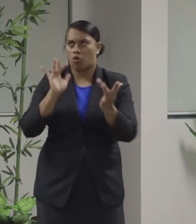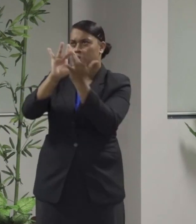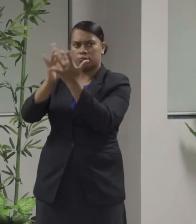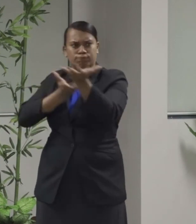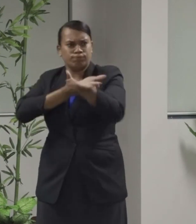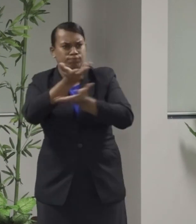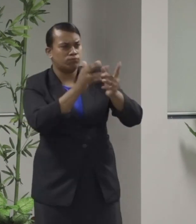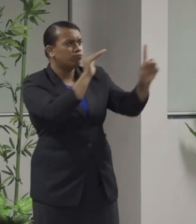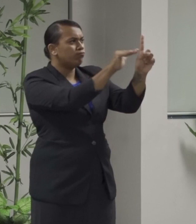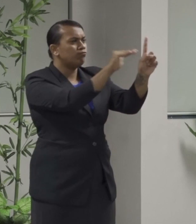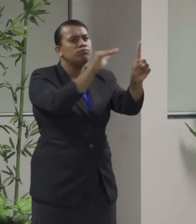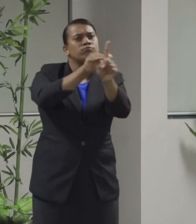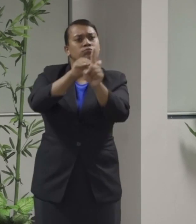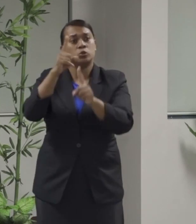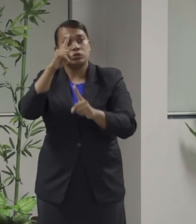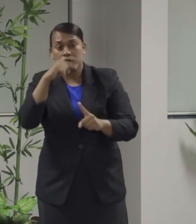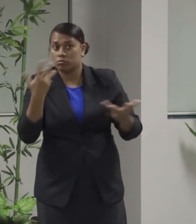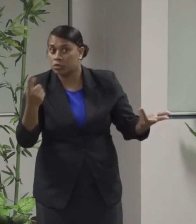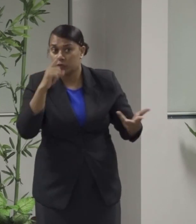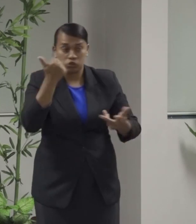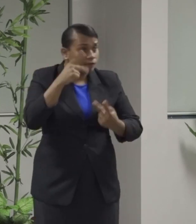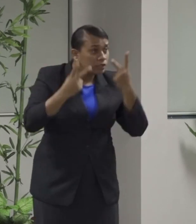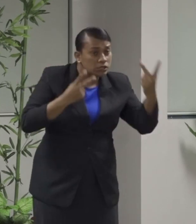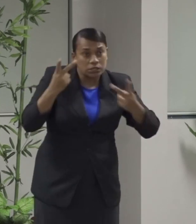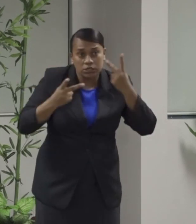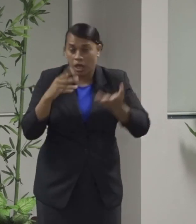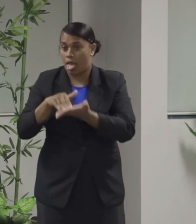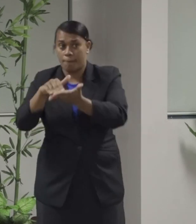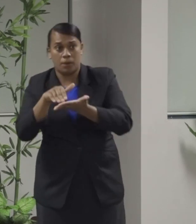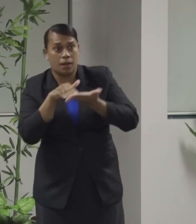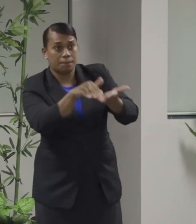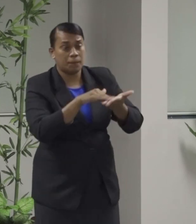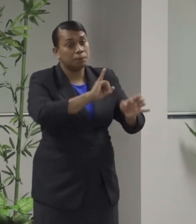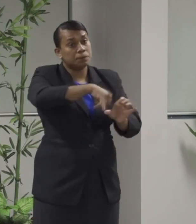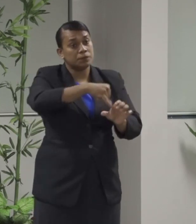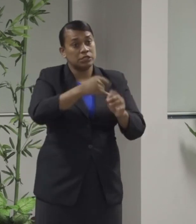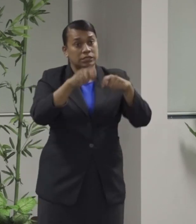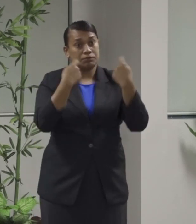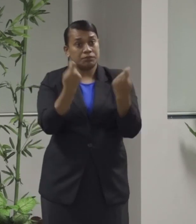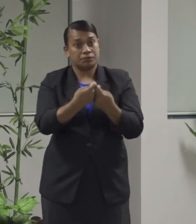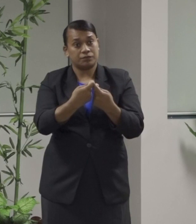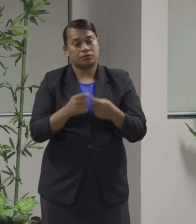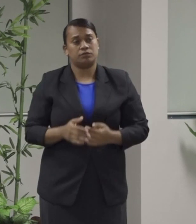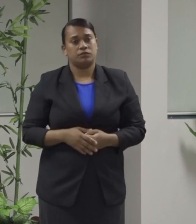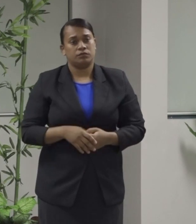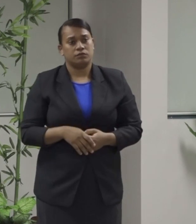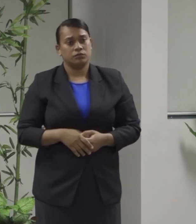and also visiting those in isolation or